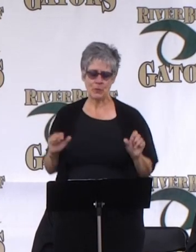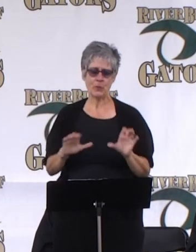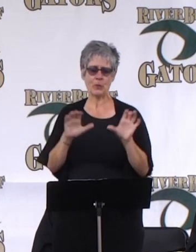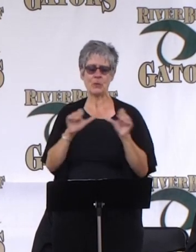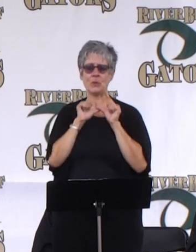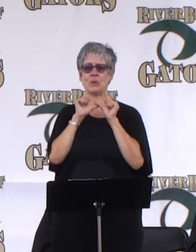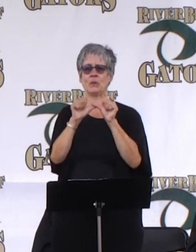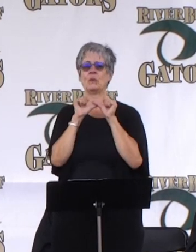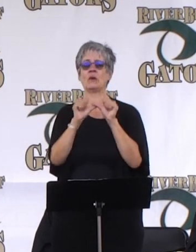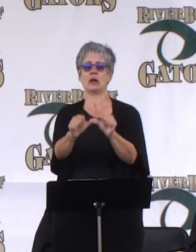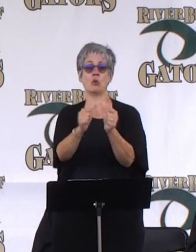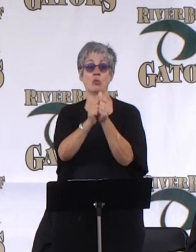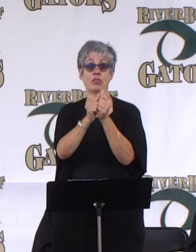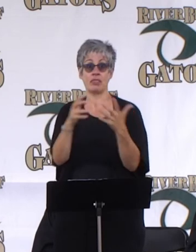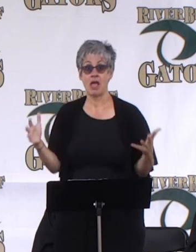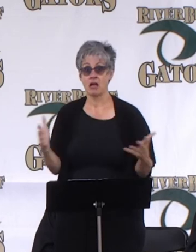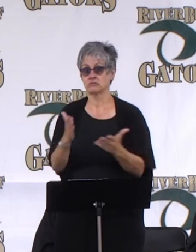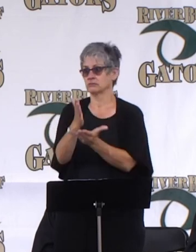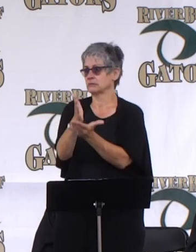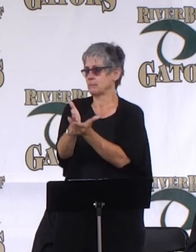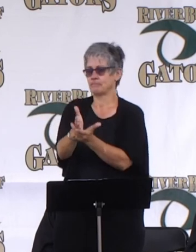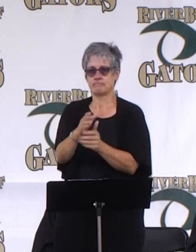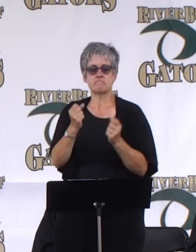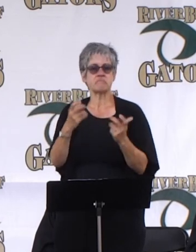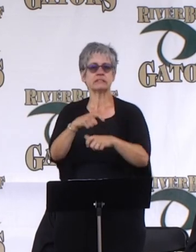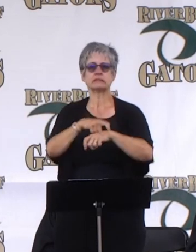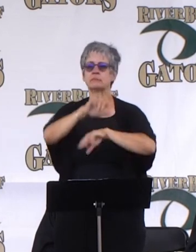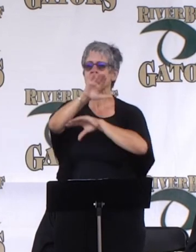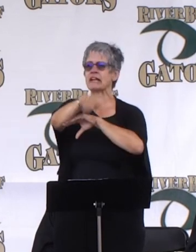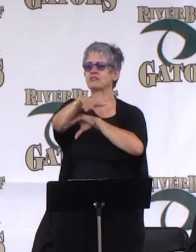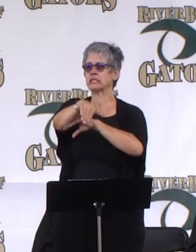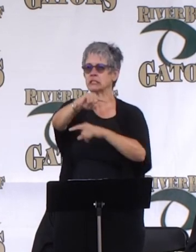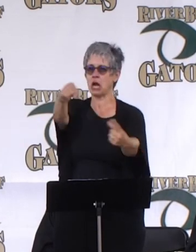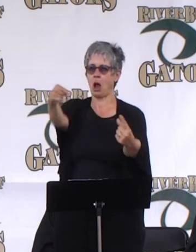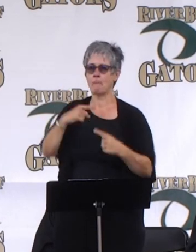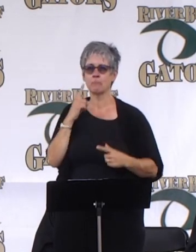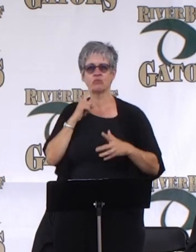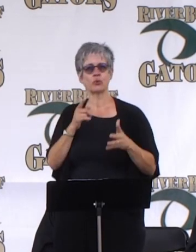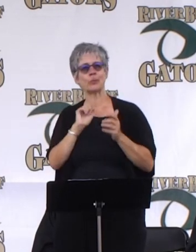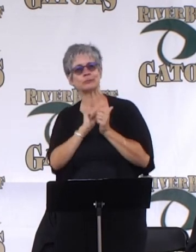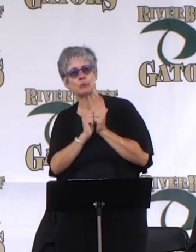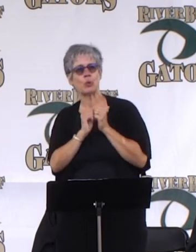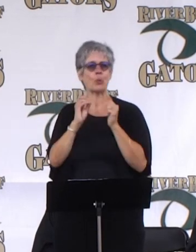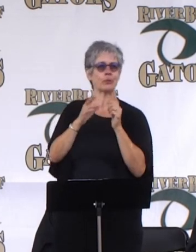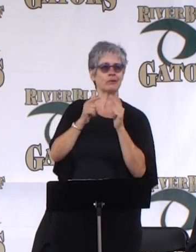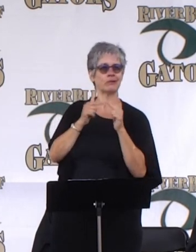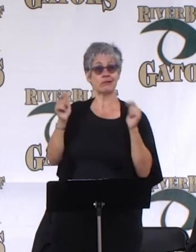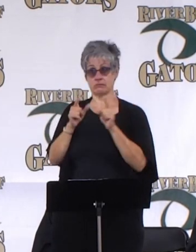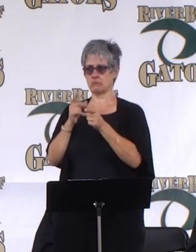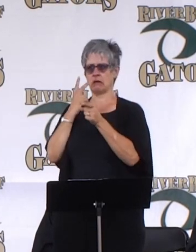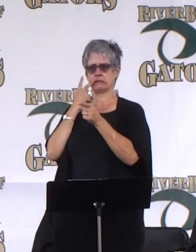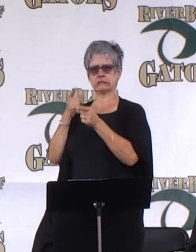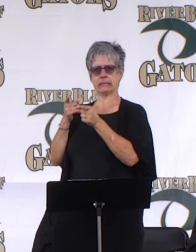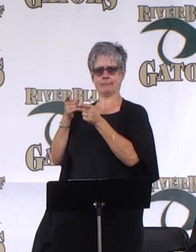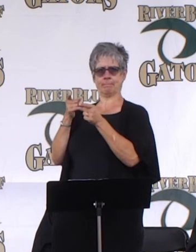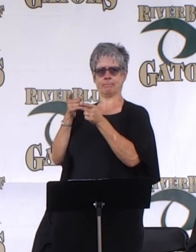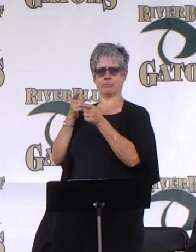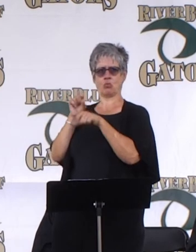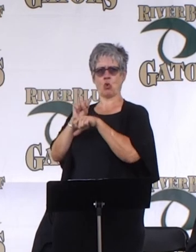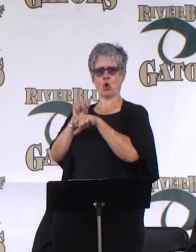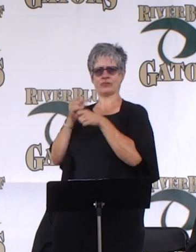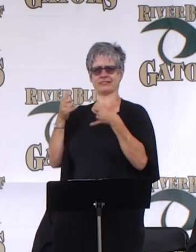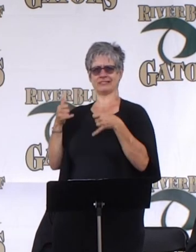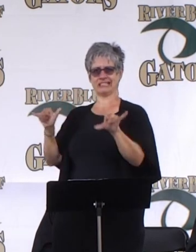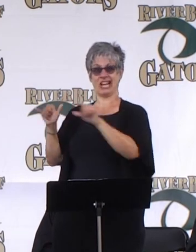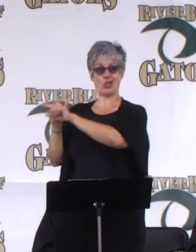times I have returned to school for extracurricular activities and have seen Dr. Clamp in his office or at the same school event that I was attending long into